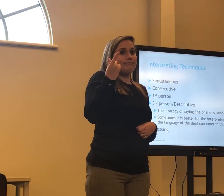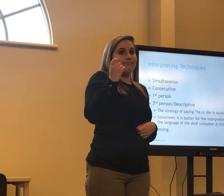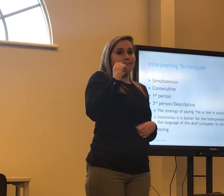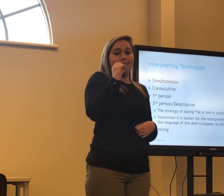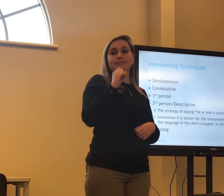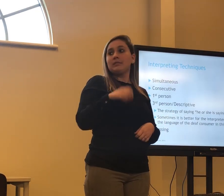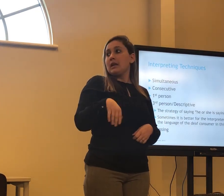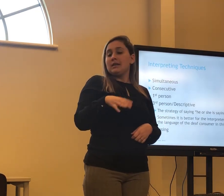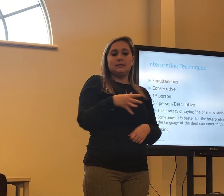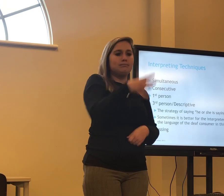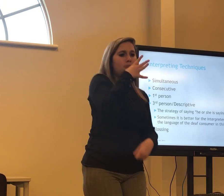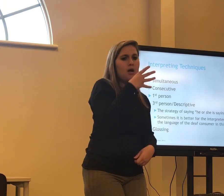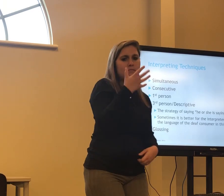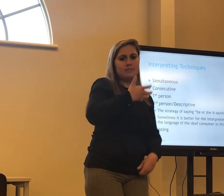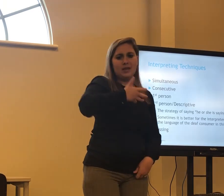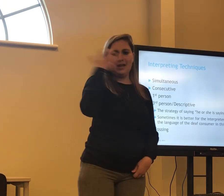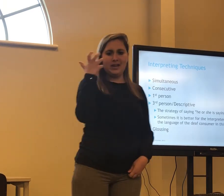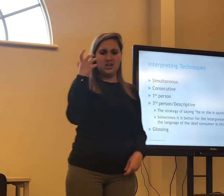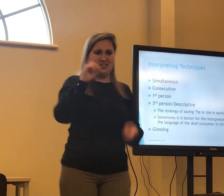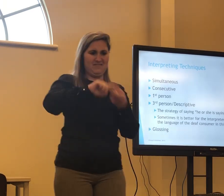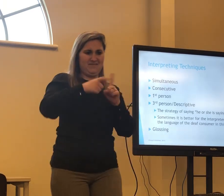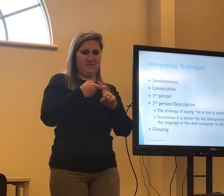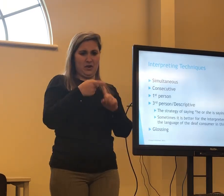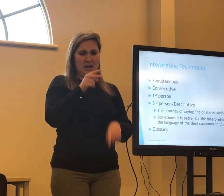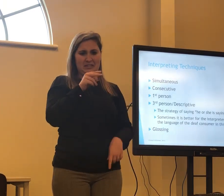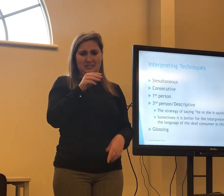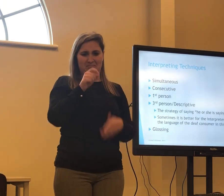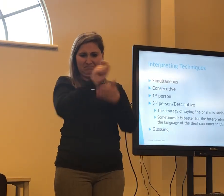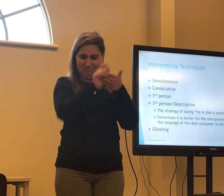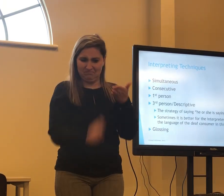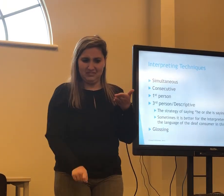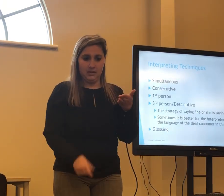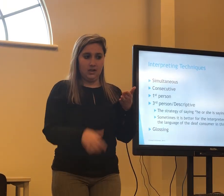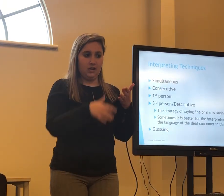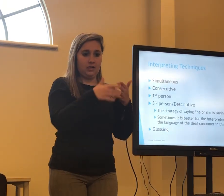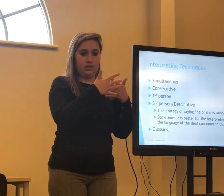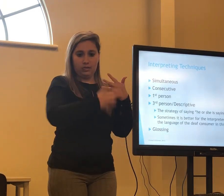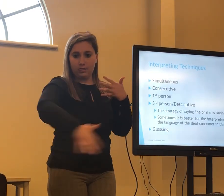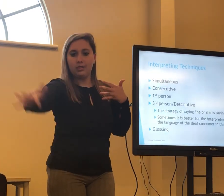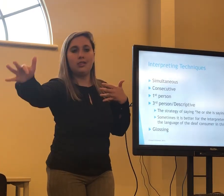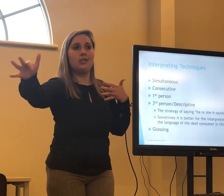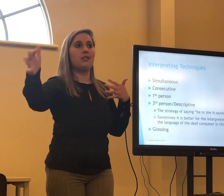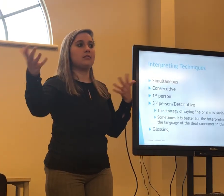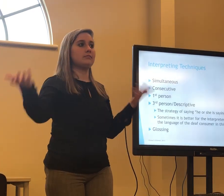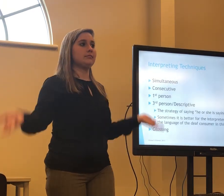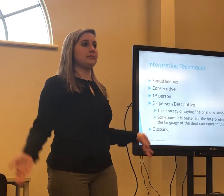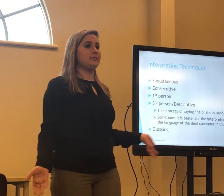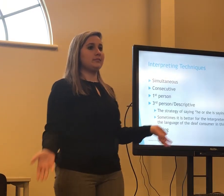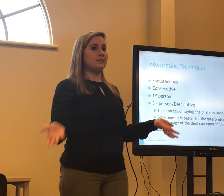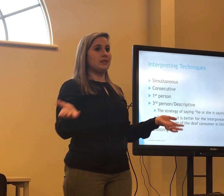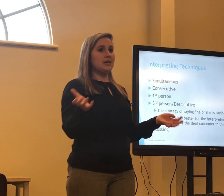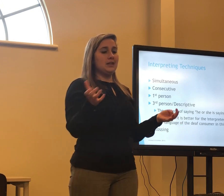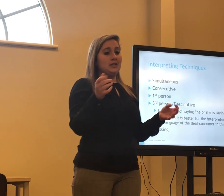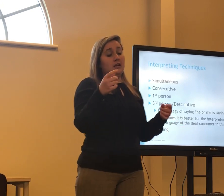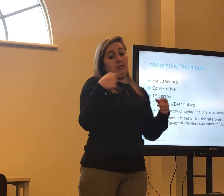mom, angry, friend left a note, yada, yada, yada. And then we'll go back and I'll kind of describe what